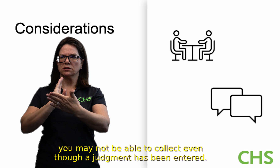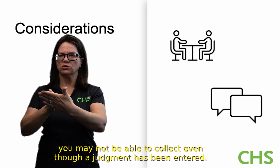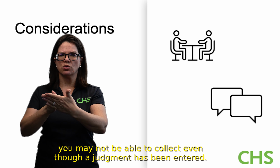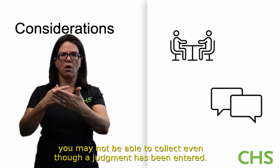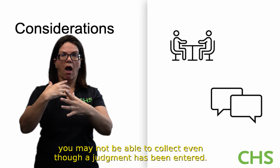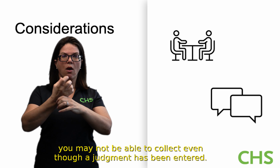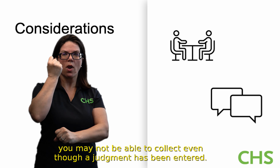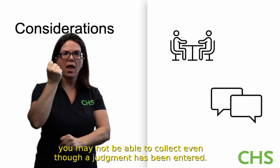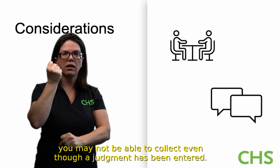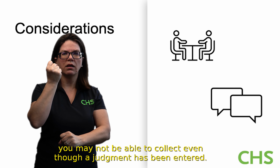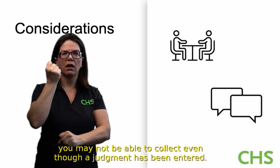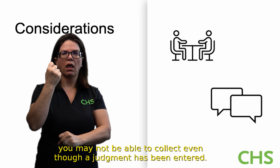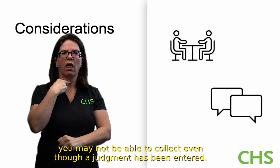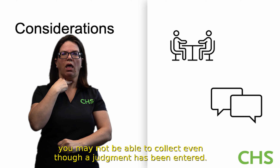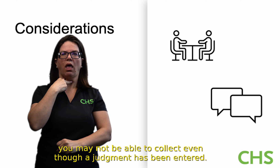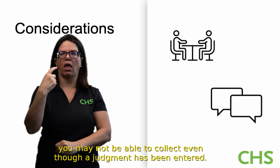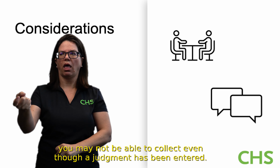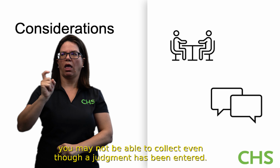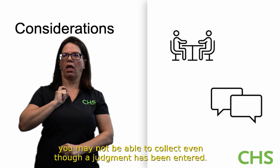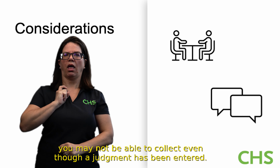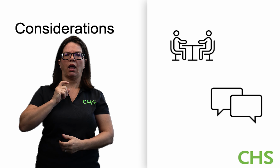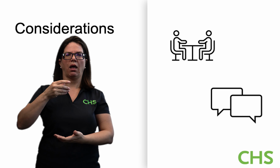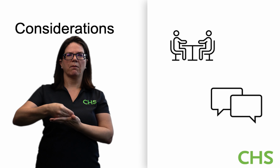to collect even though a judgment has been entered.